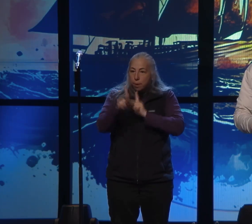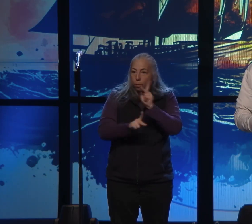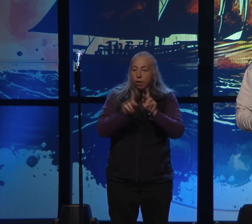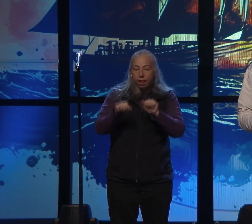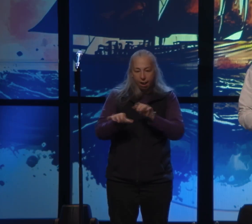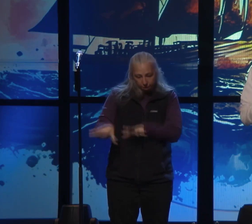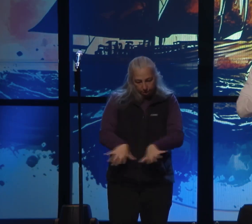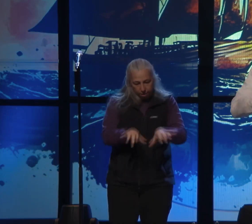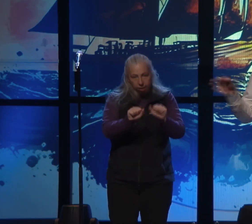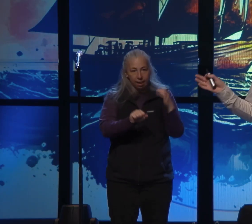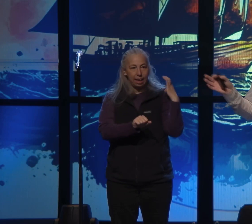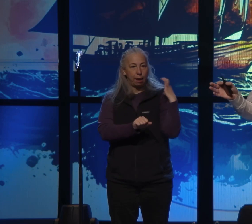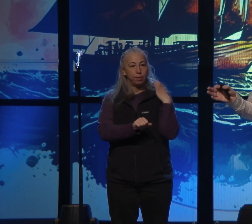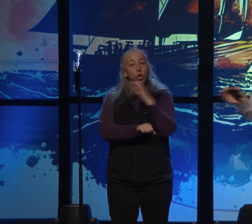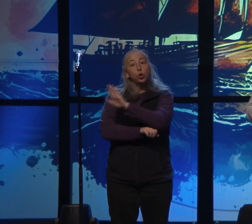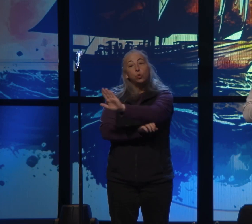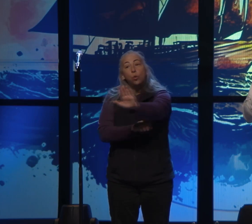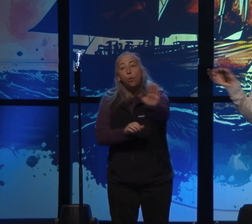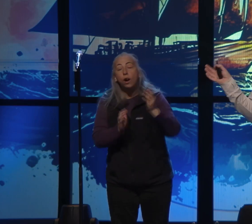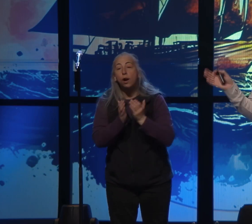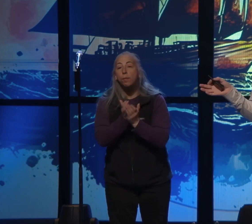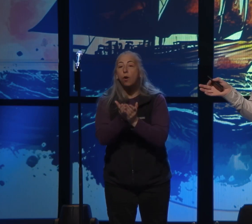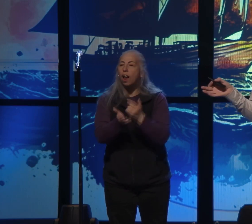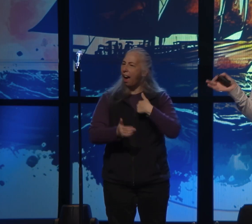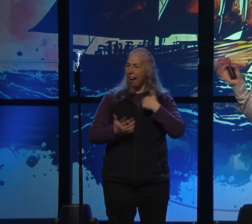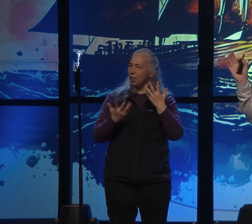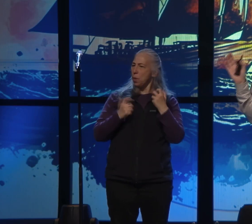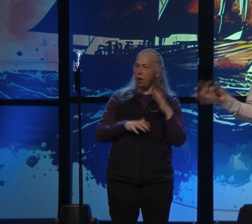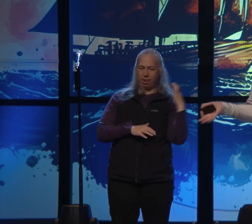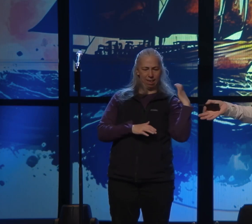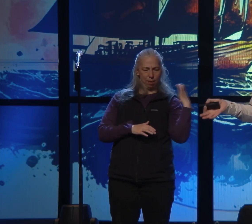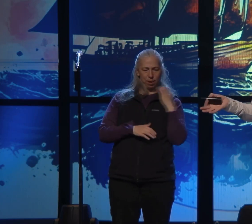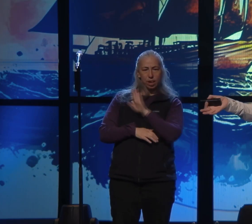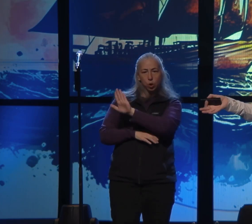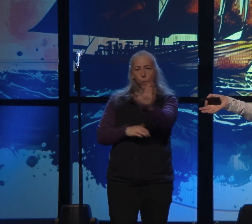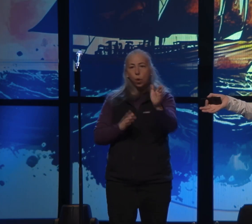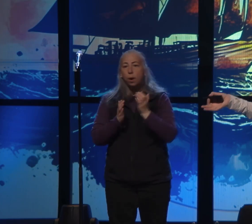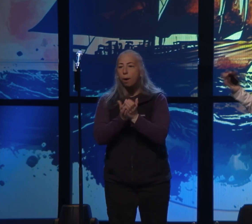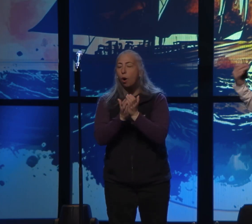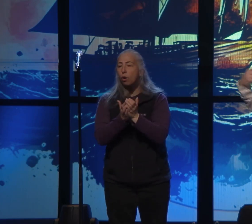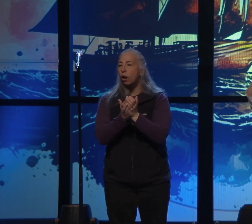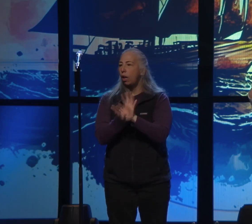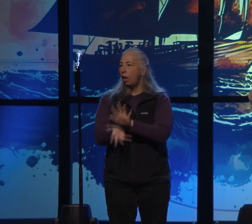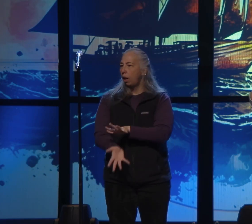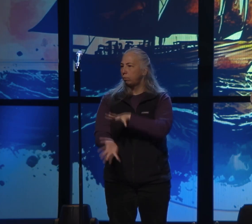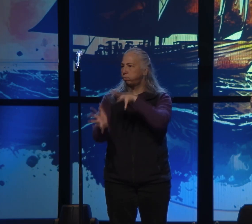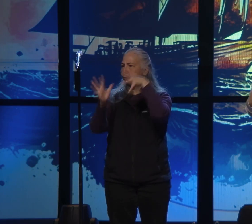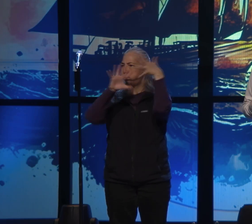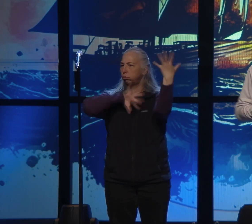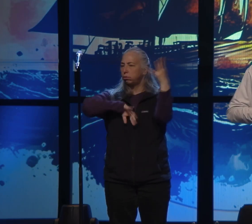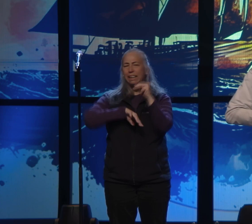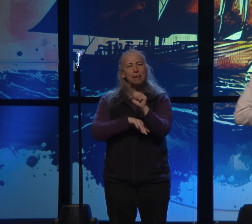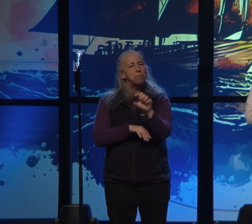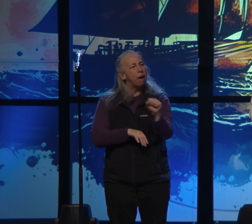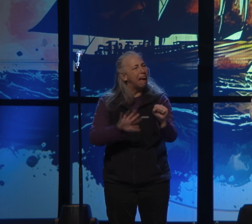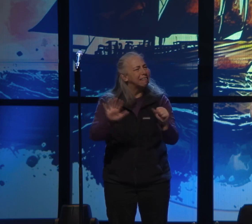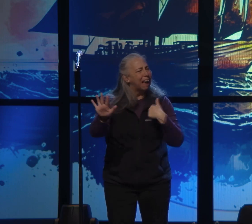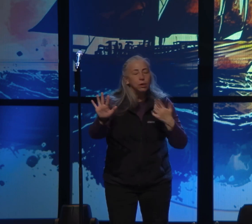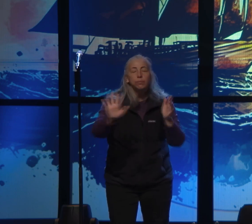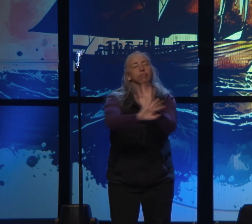life. And if there's one thing I don't want to do is captain your life. It is a mess. I don't want the responsibility. No, I'm just